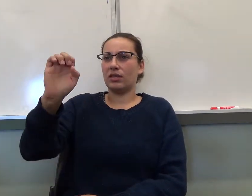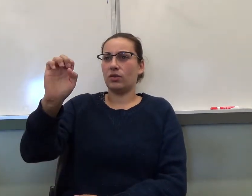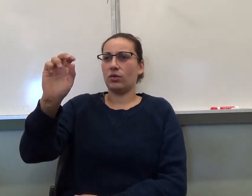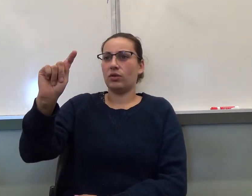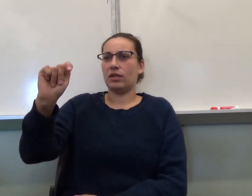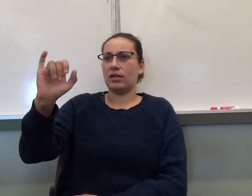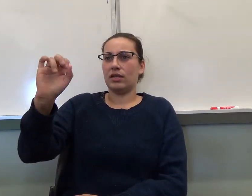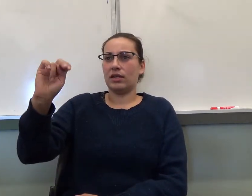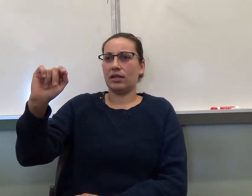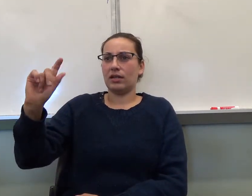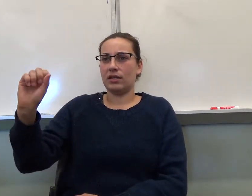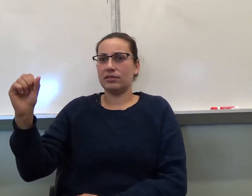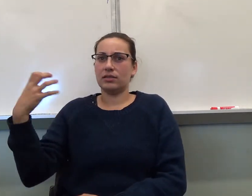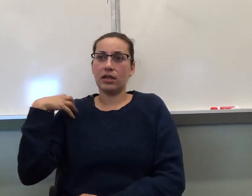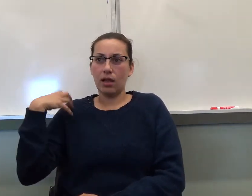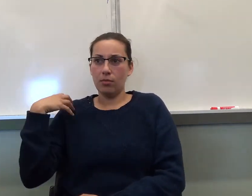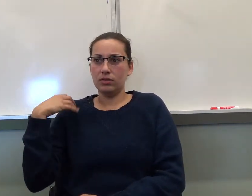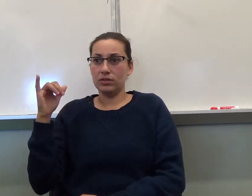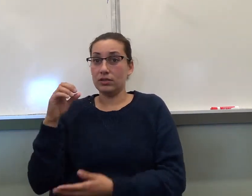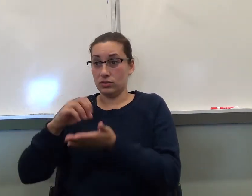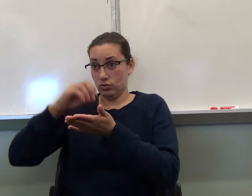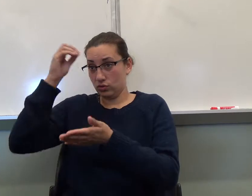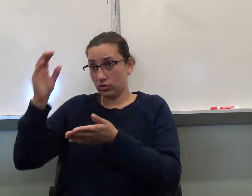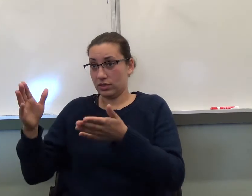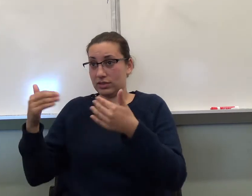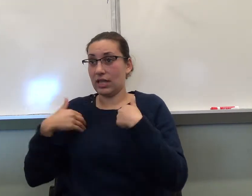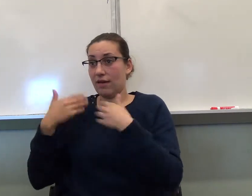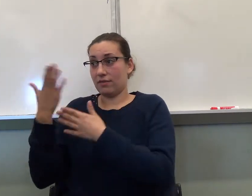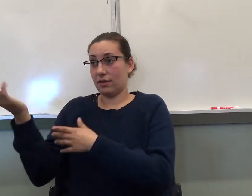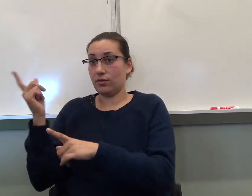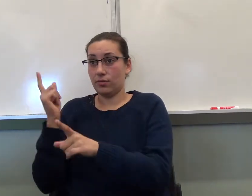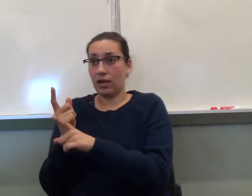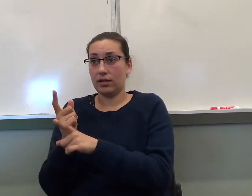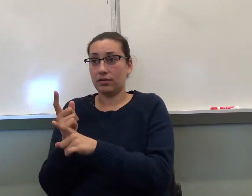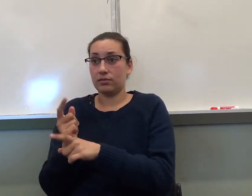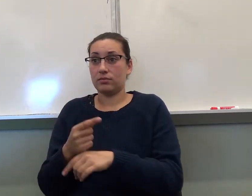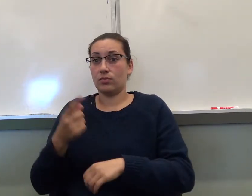like that. And those are our students over there. And so one day I was teaching, we were up on the 3rd